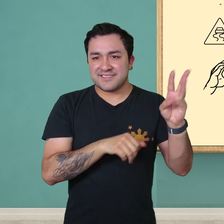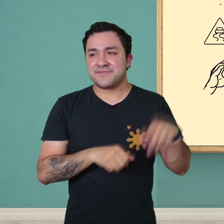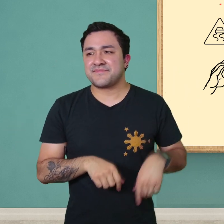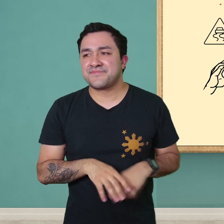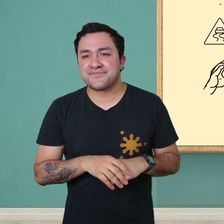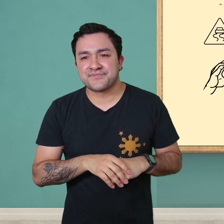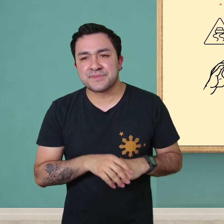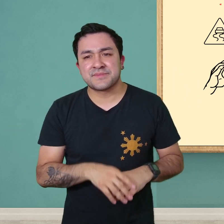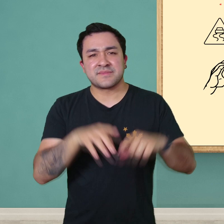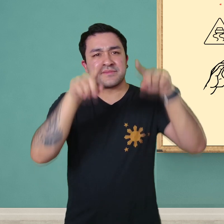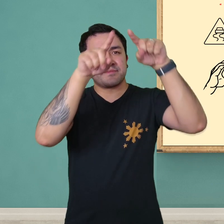meow.